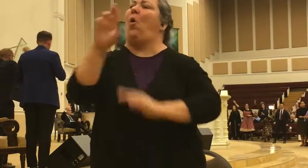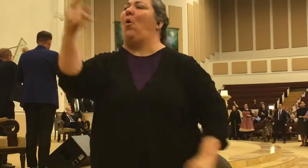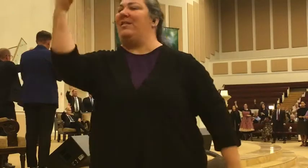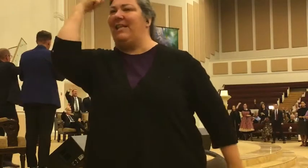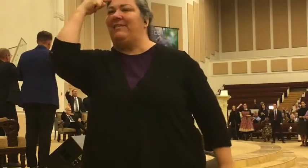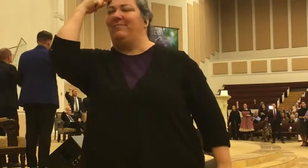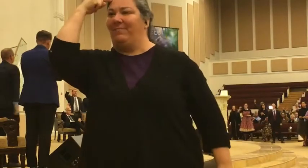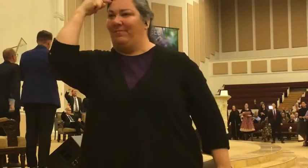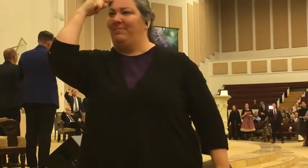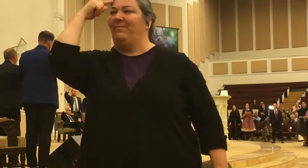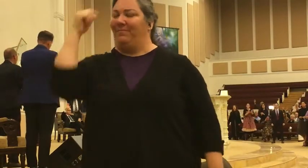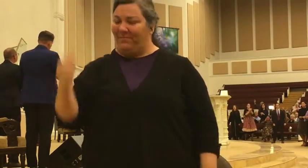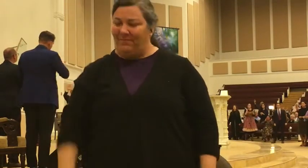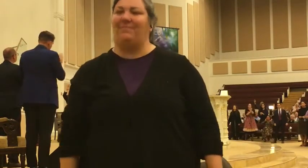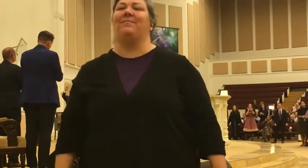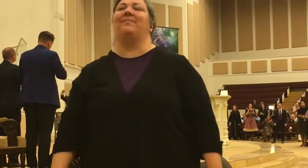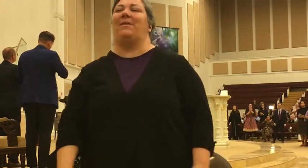ask.